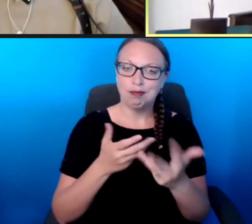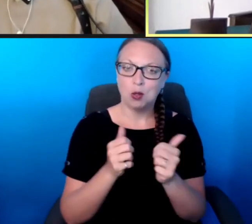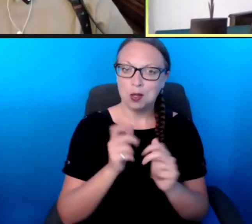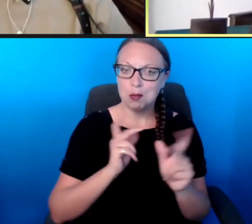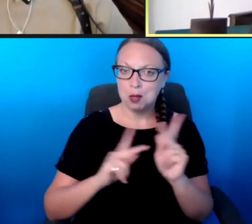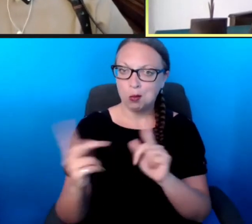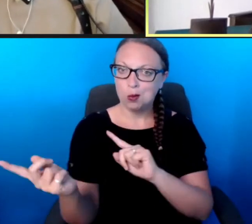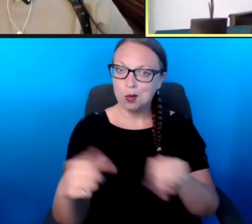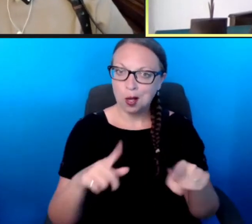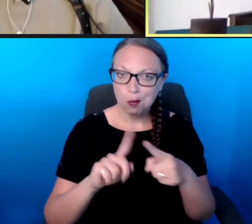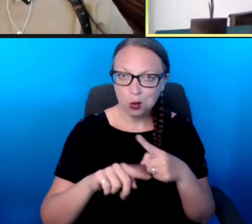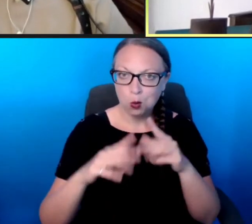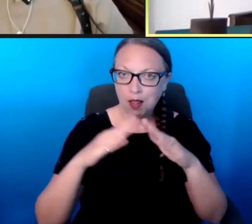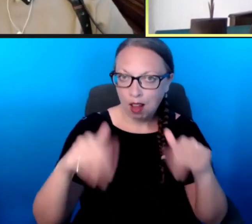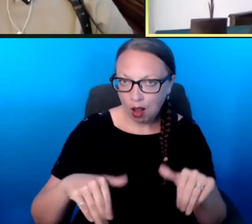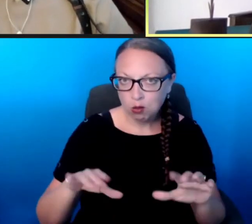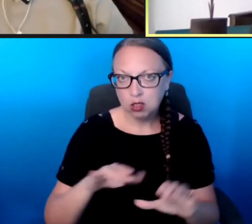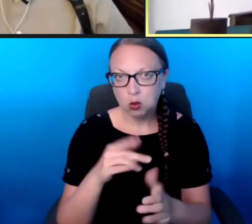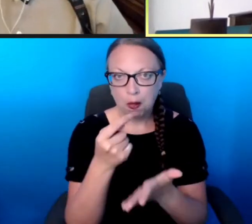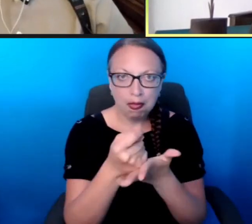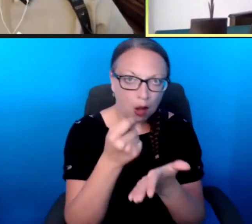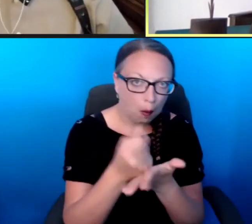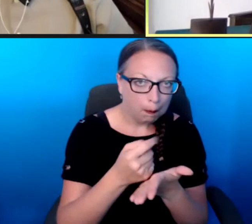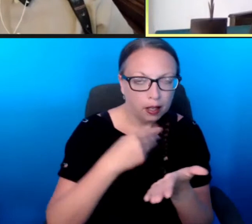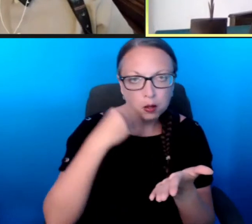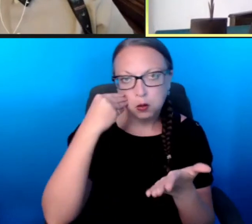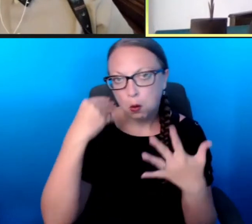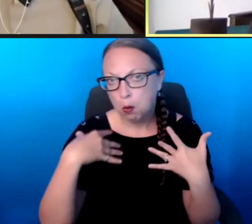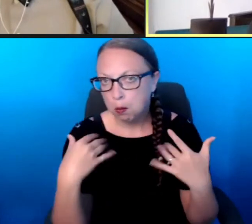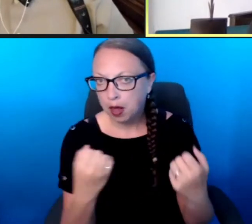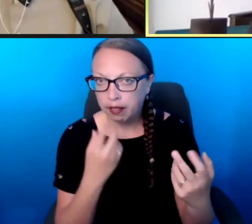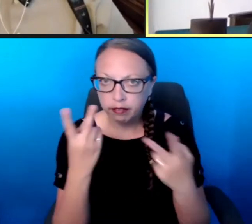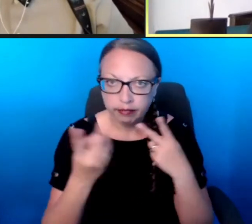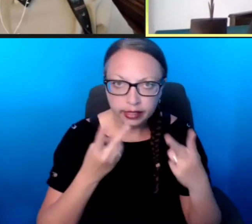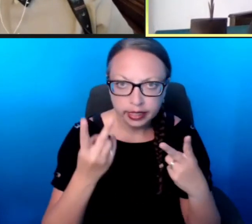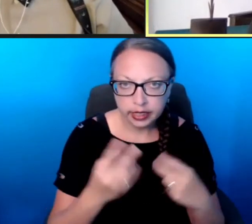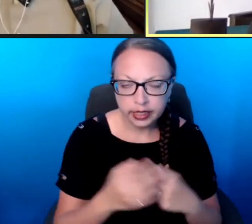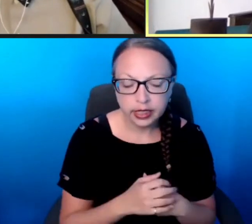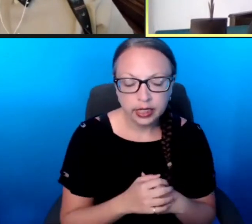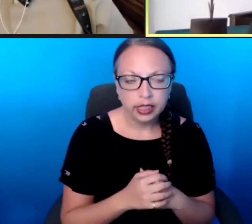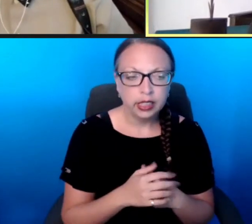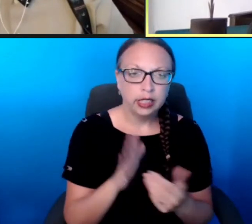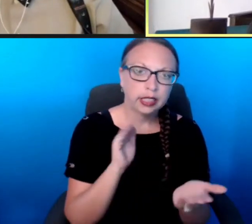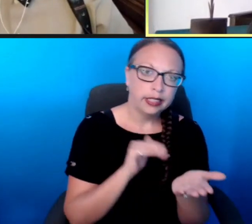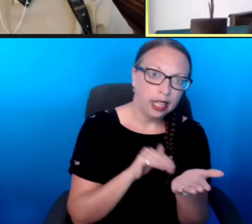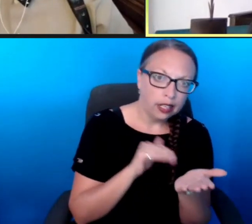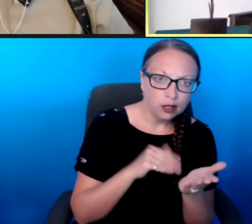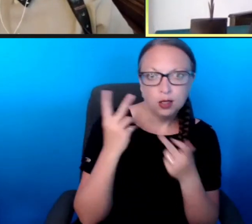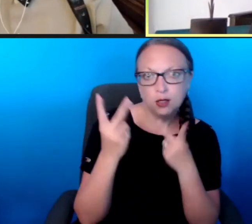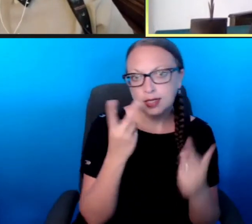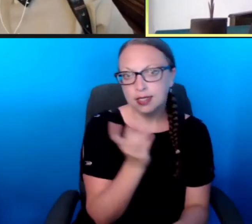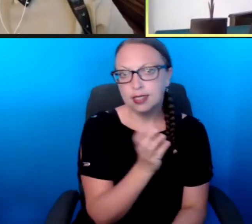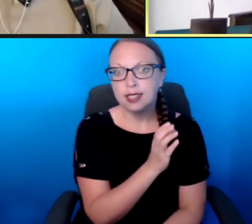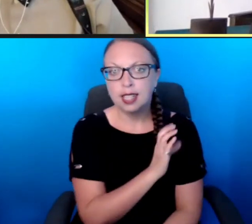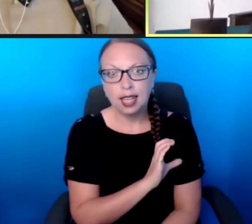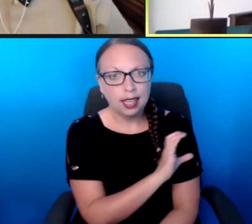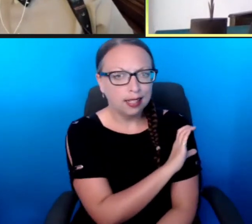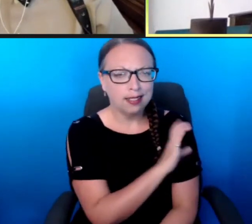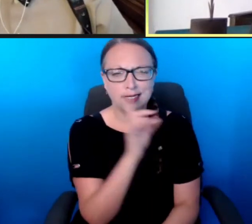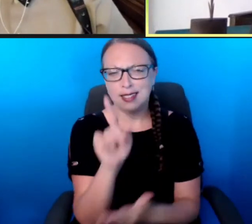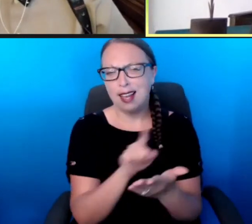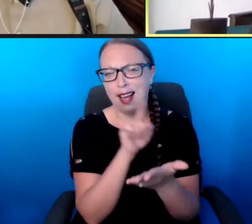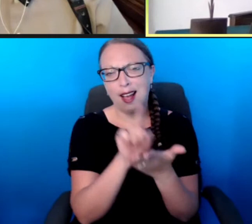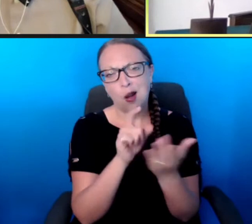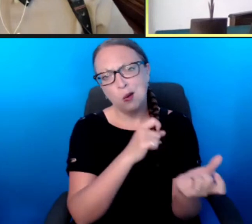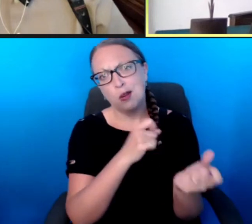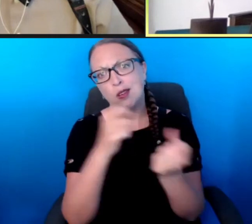and therapies and home health visits. And doctor's visits and clinics would be an hour's drive to Sioux